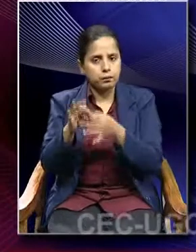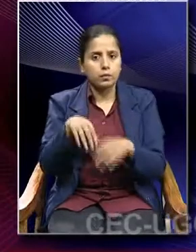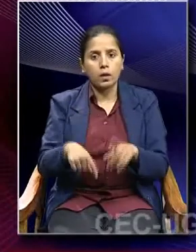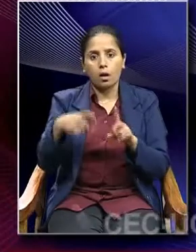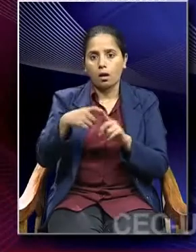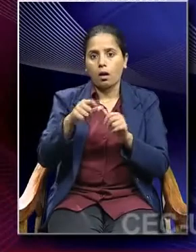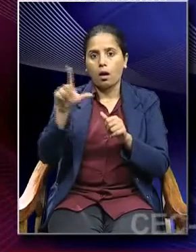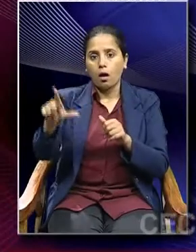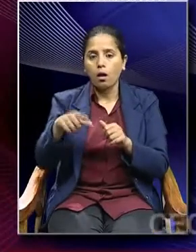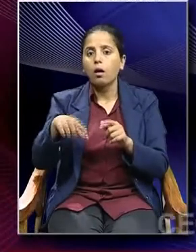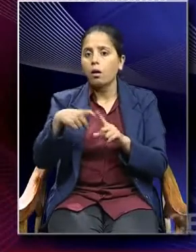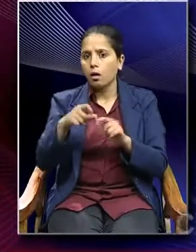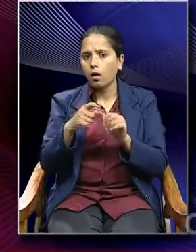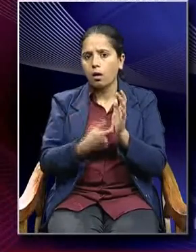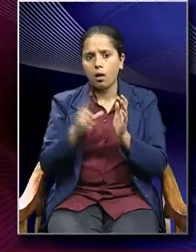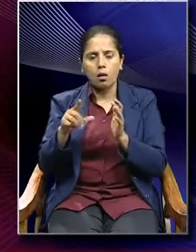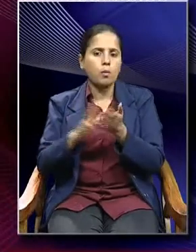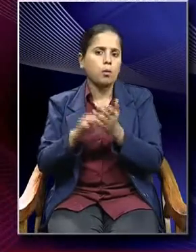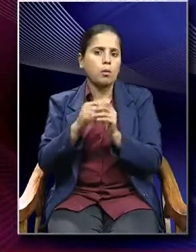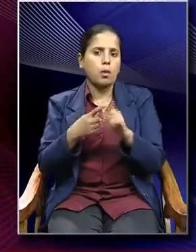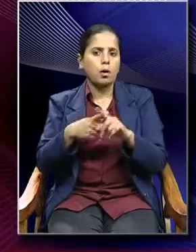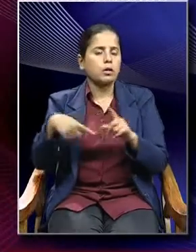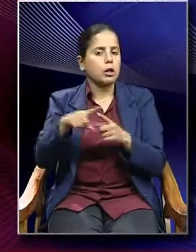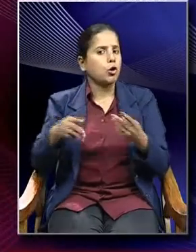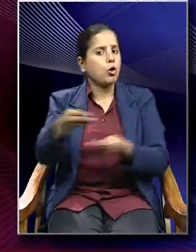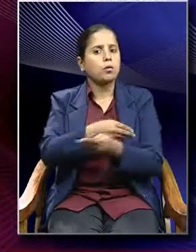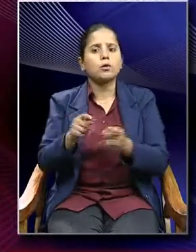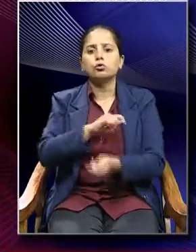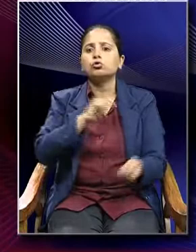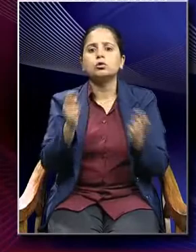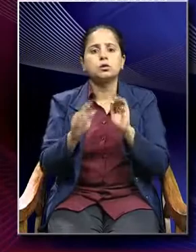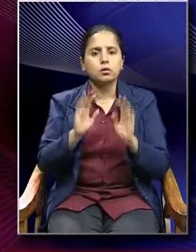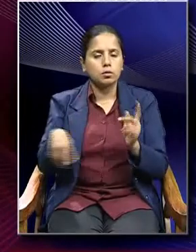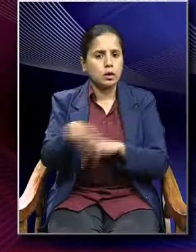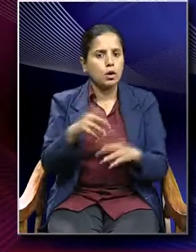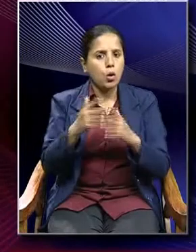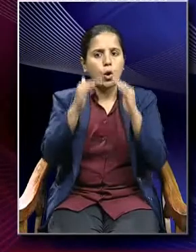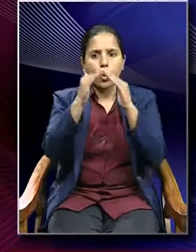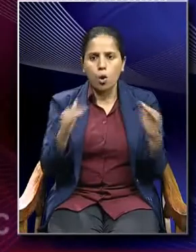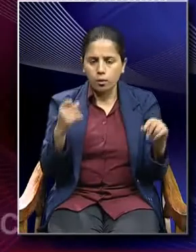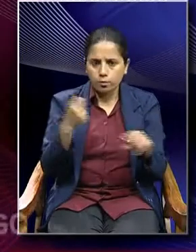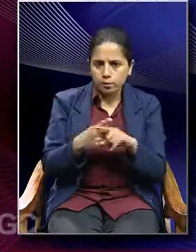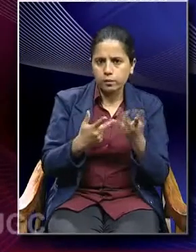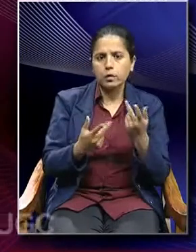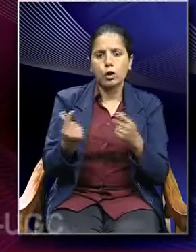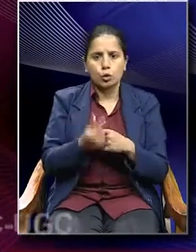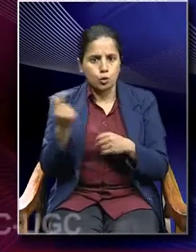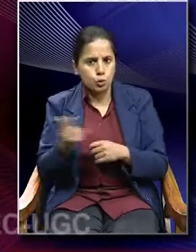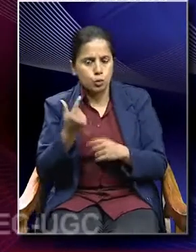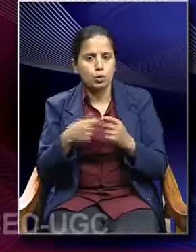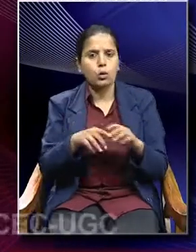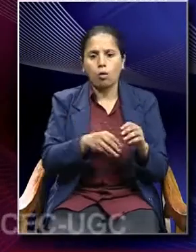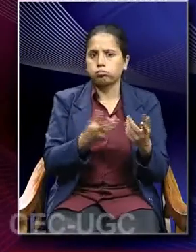Marx tells us that there was a change in the economy from home-based consumption to